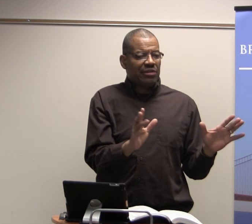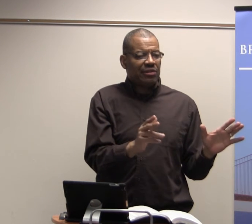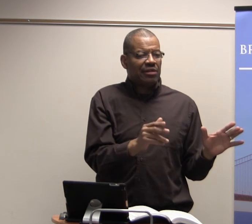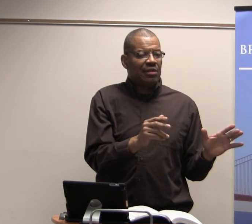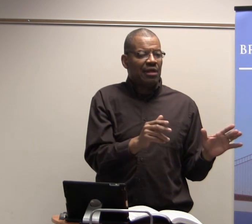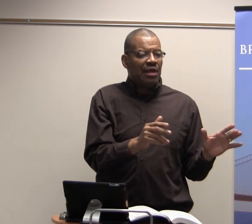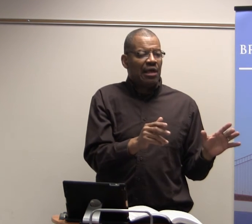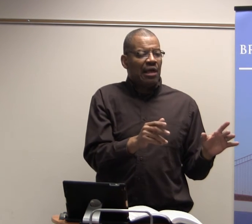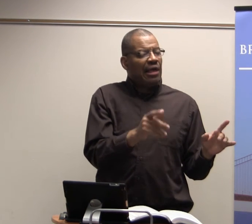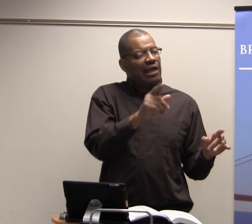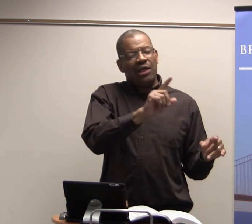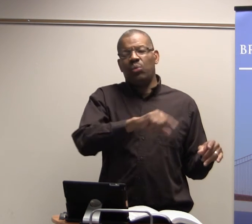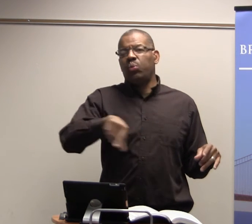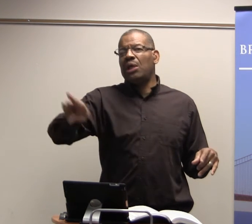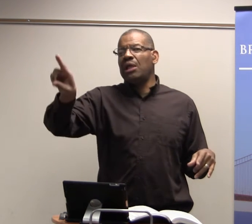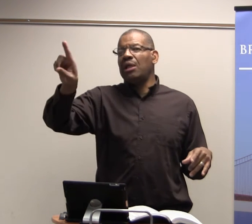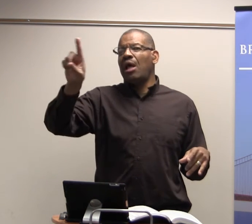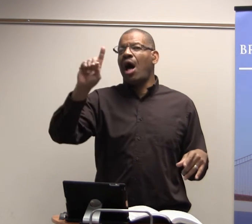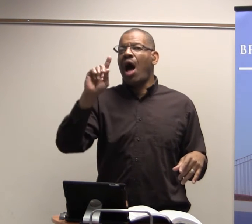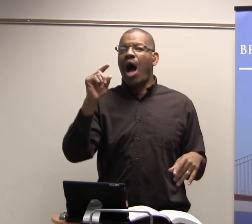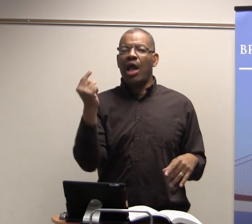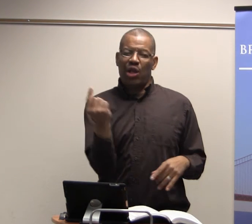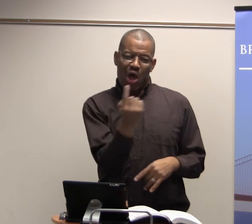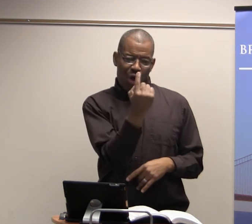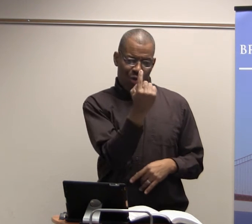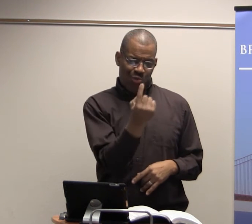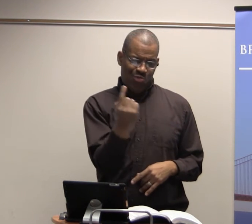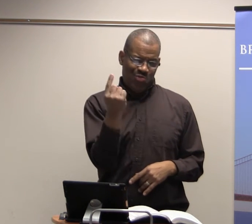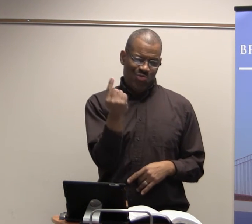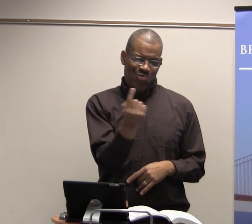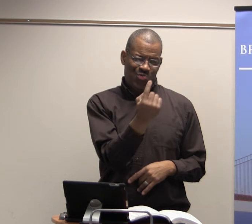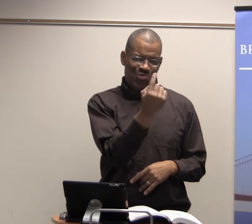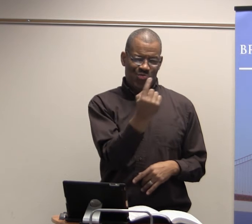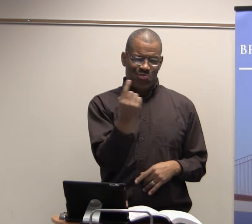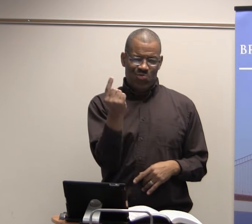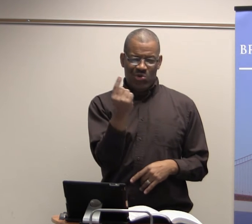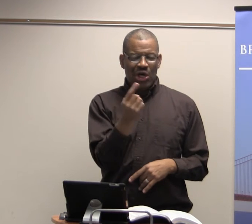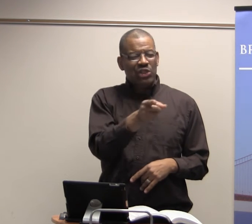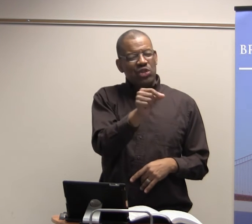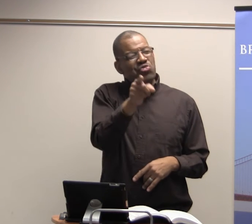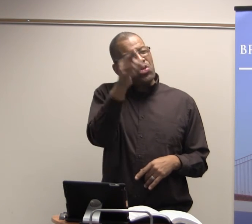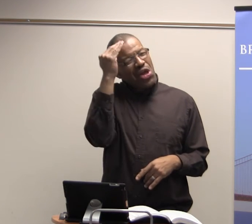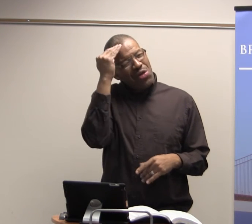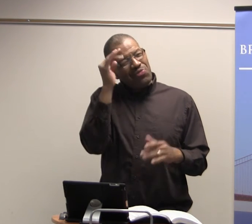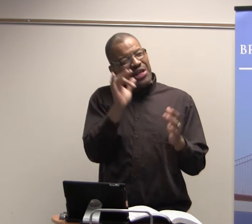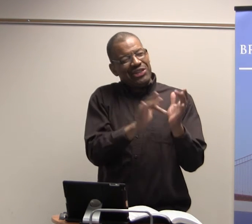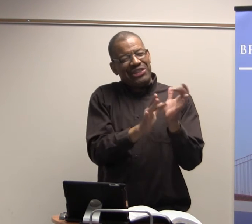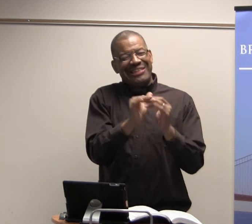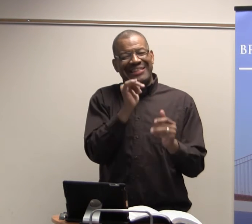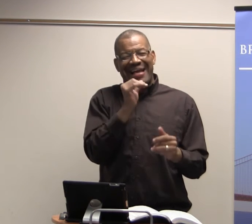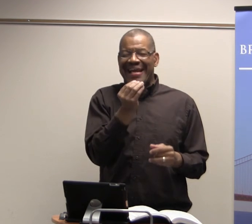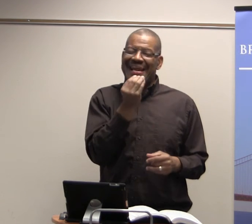finished, and he went along. Do you know that Jesus did not